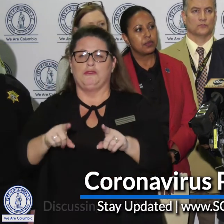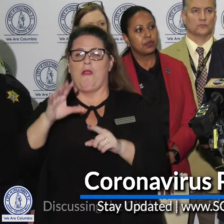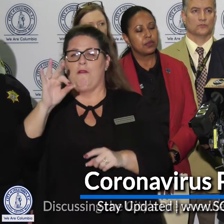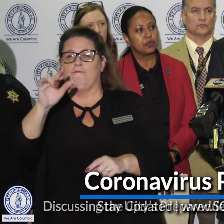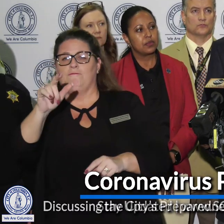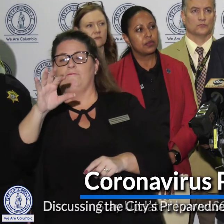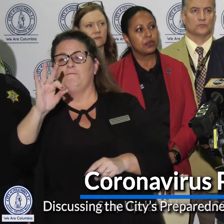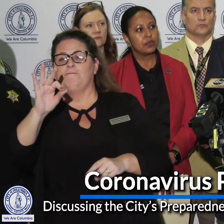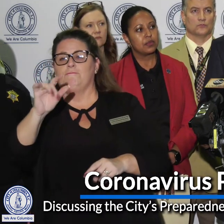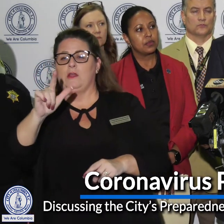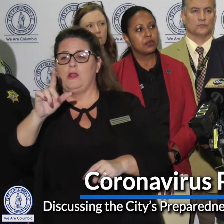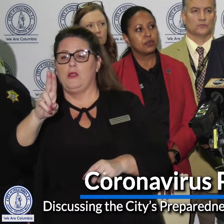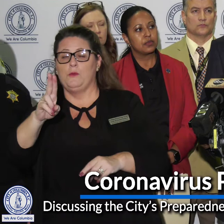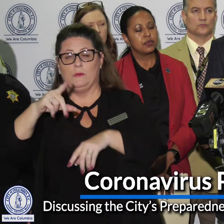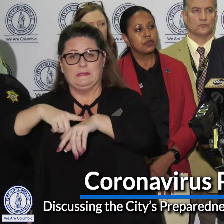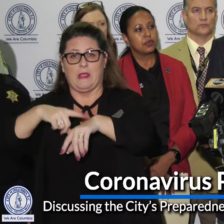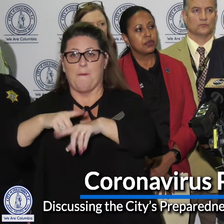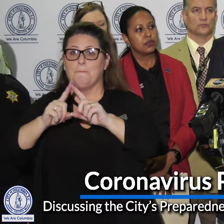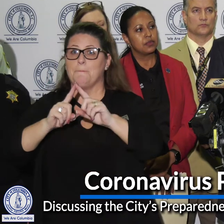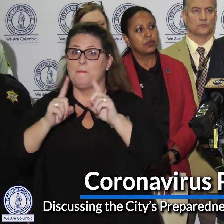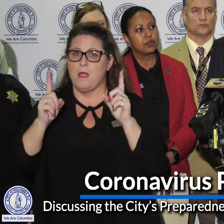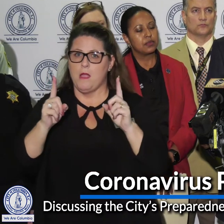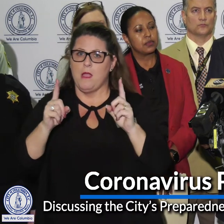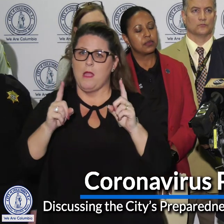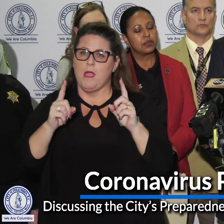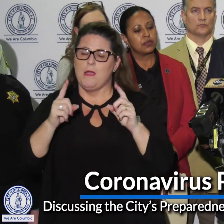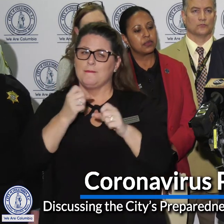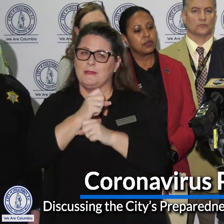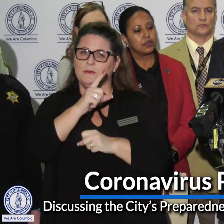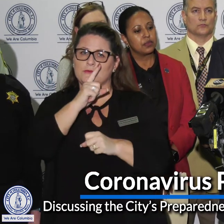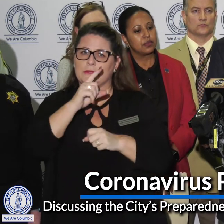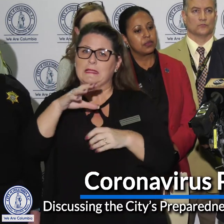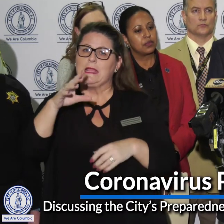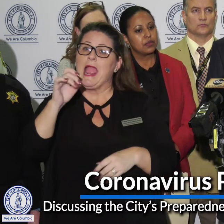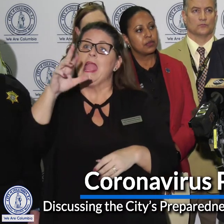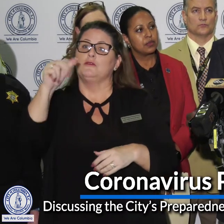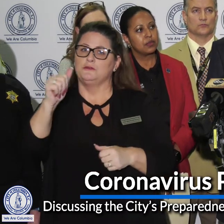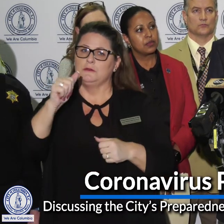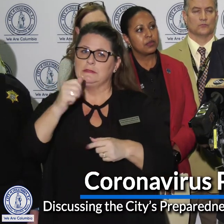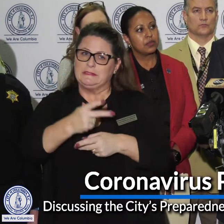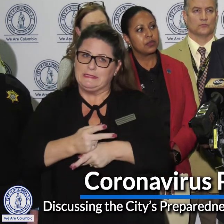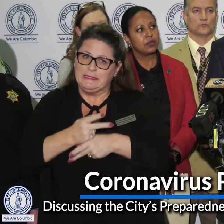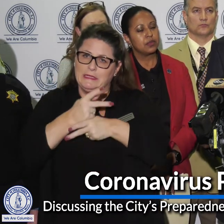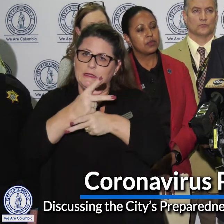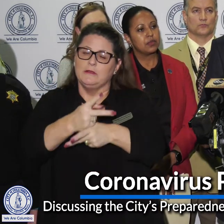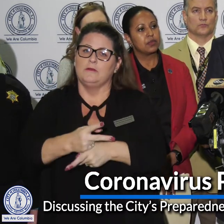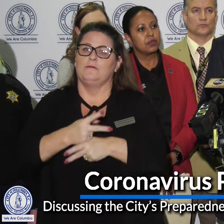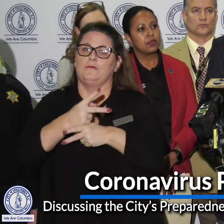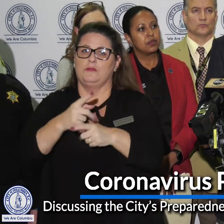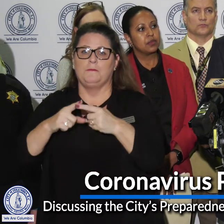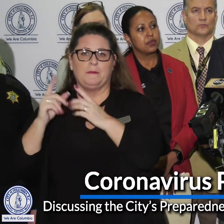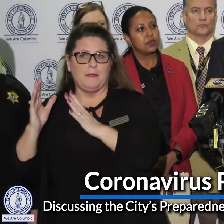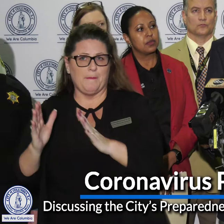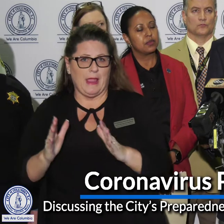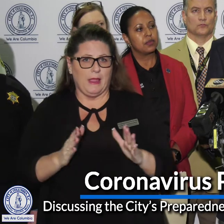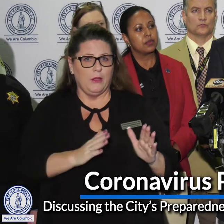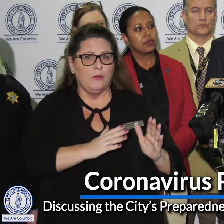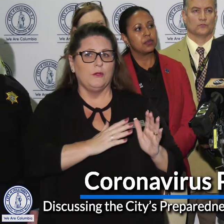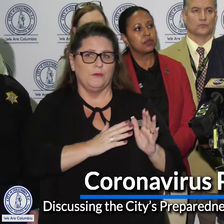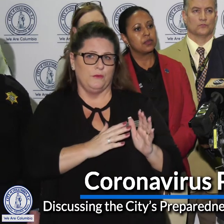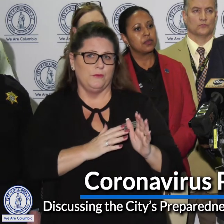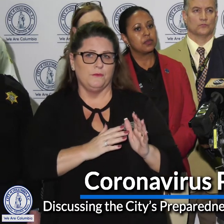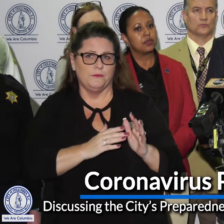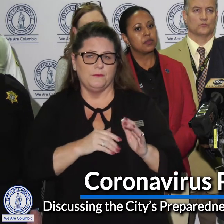But certainly at this time, taking extra precautions and, as has been said, that preparedness, making sure